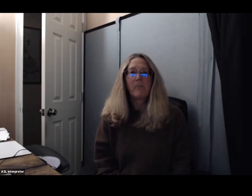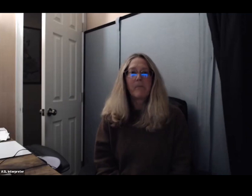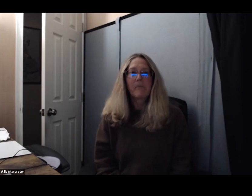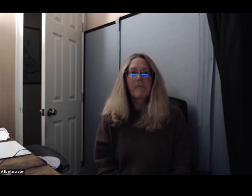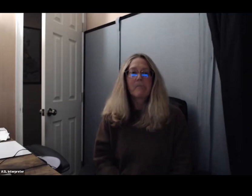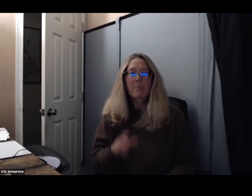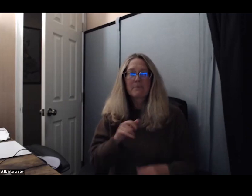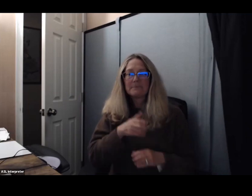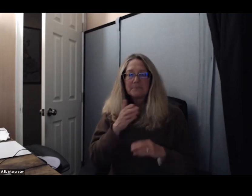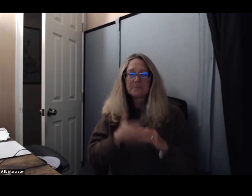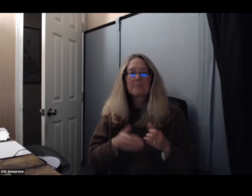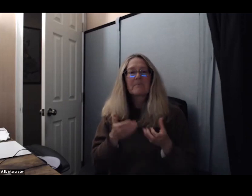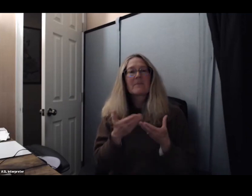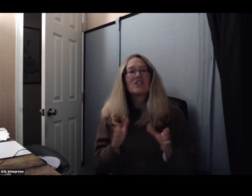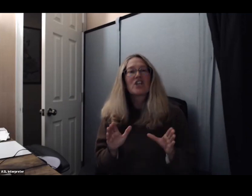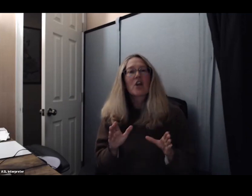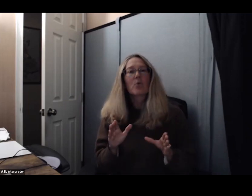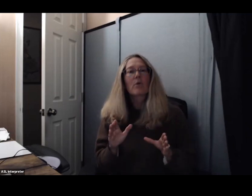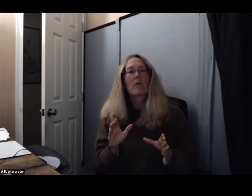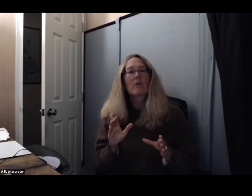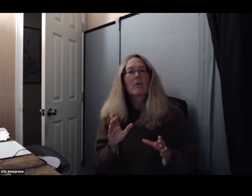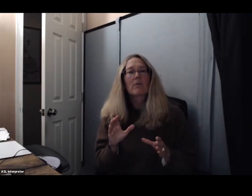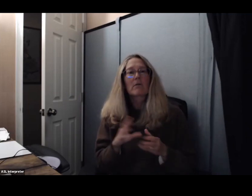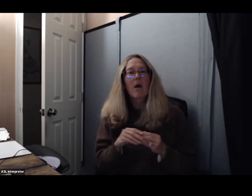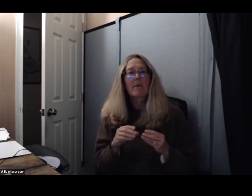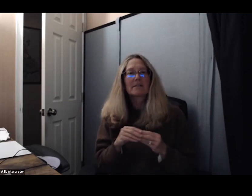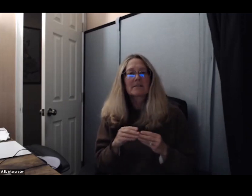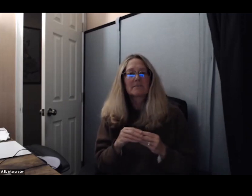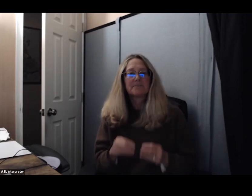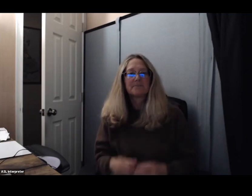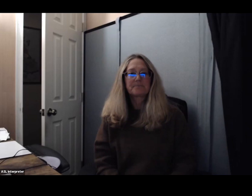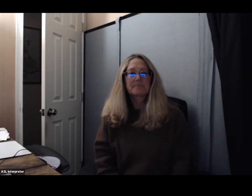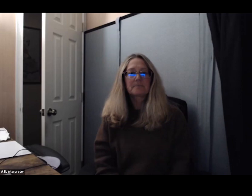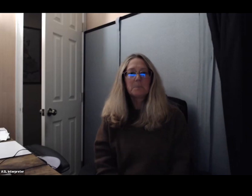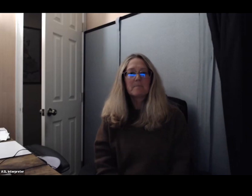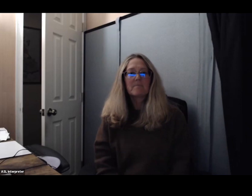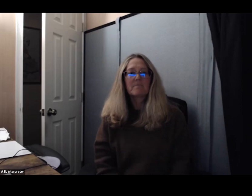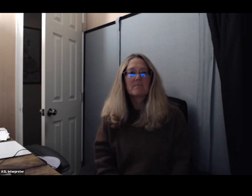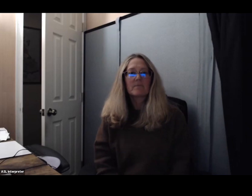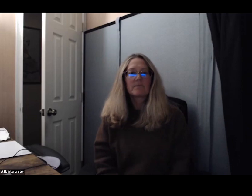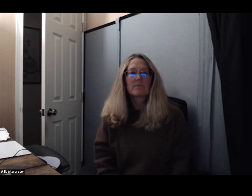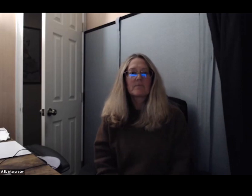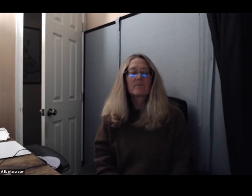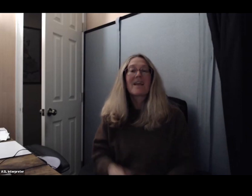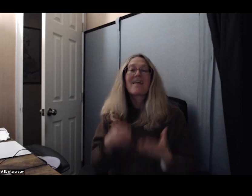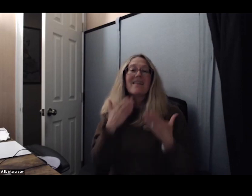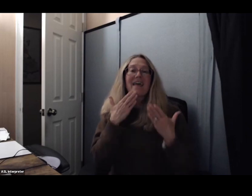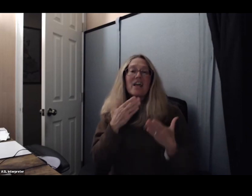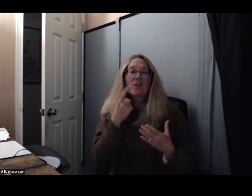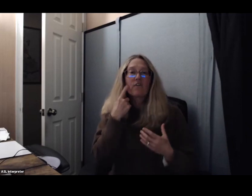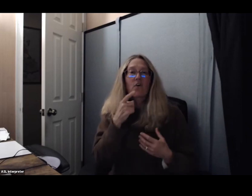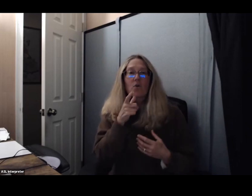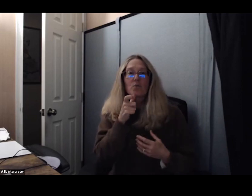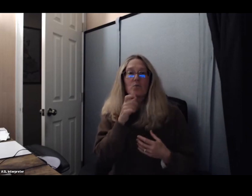That concludes general public comment. Okay, thank you. Thank you for those who spoke during public comment.